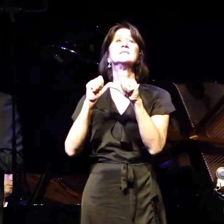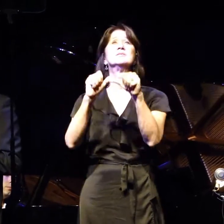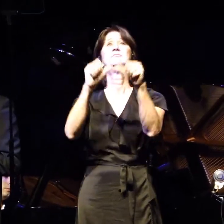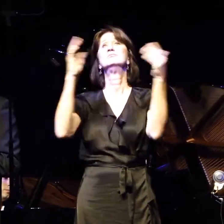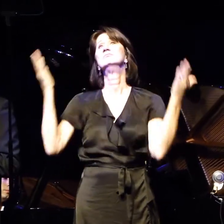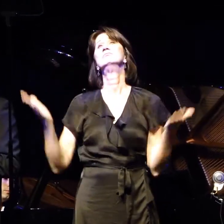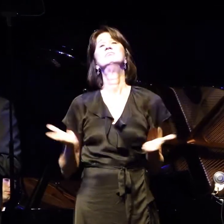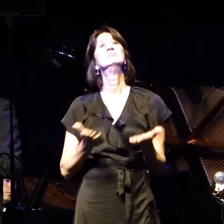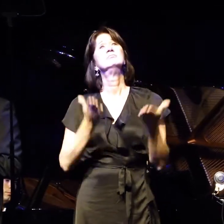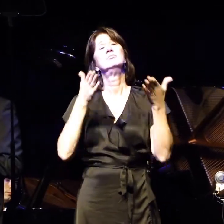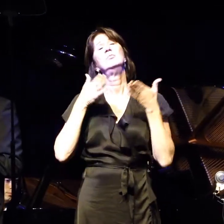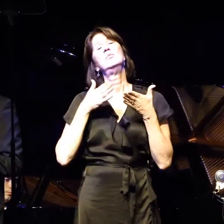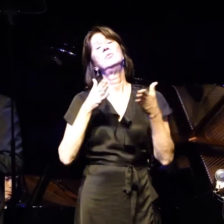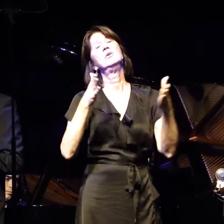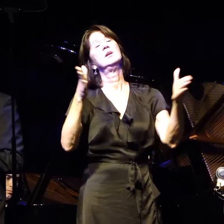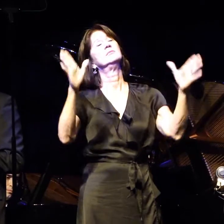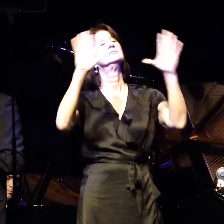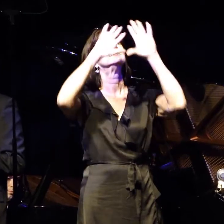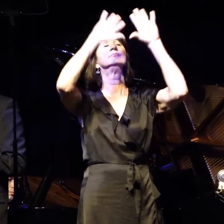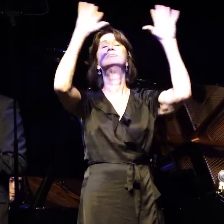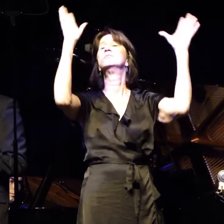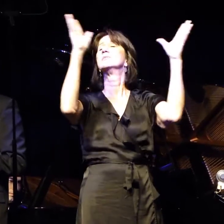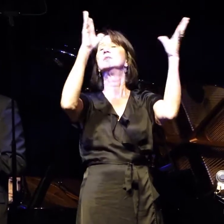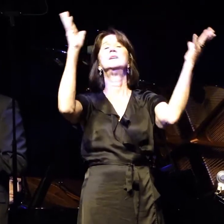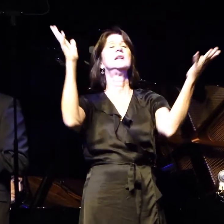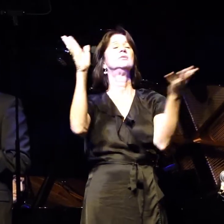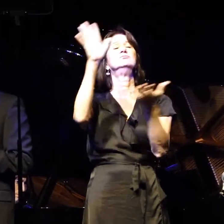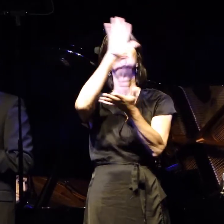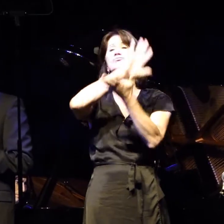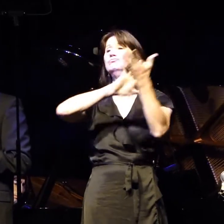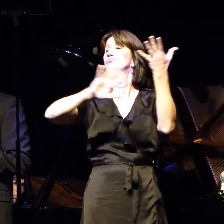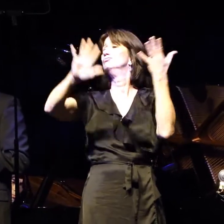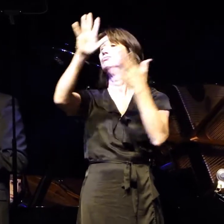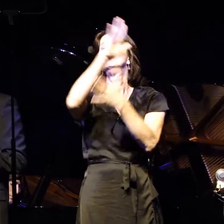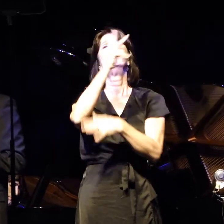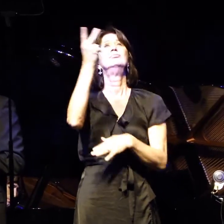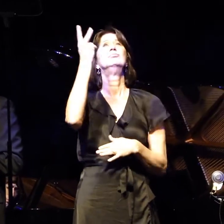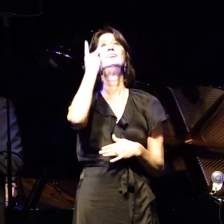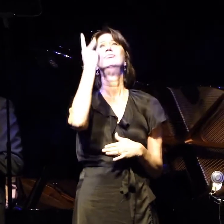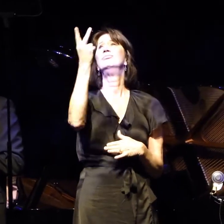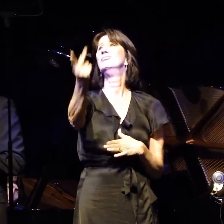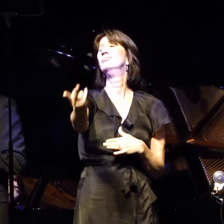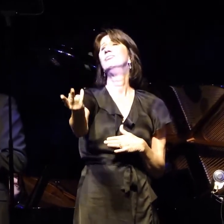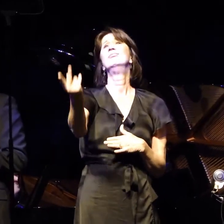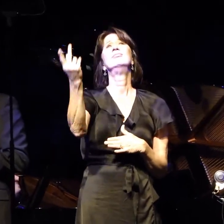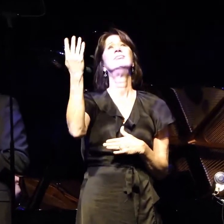it's clouds' illusions I recall.